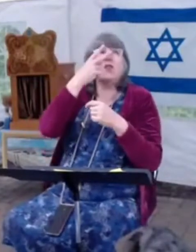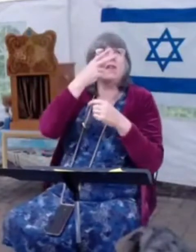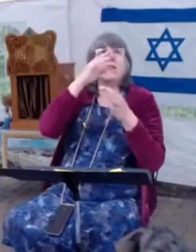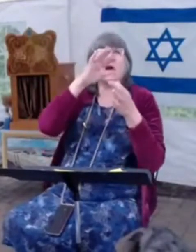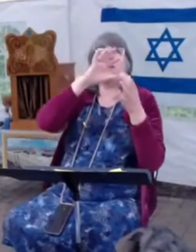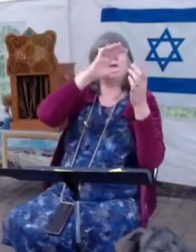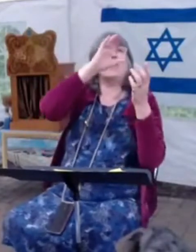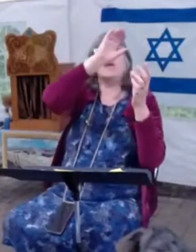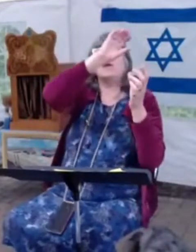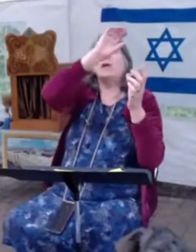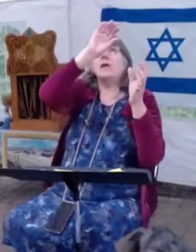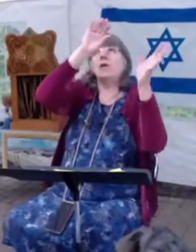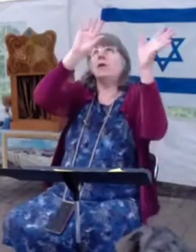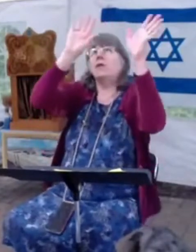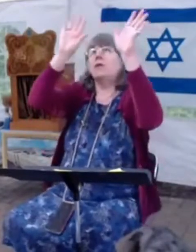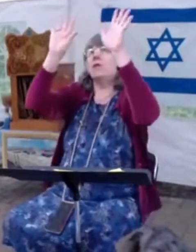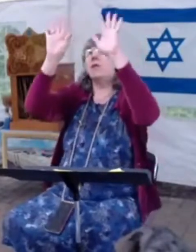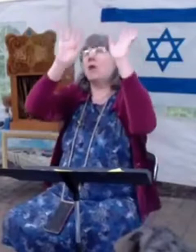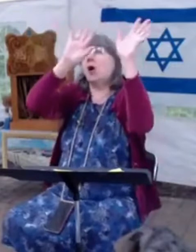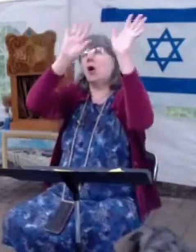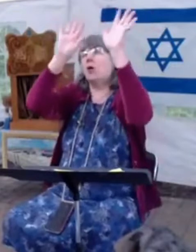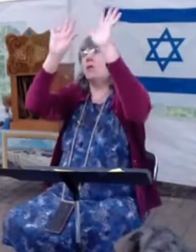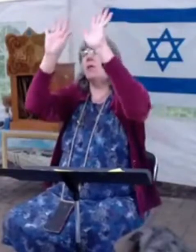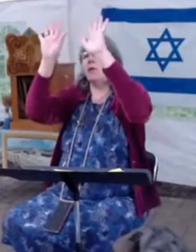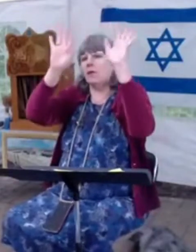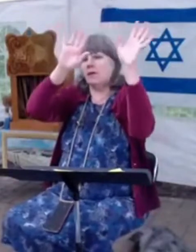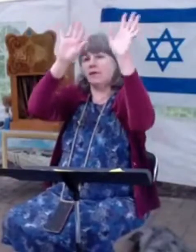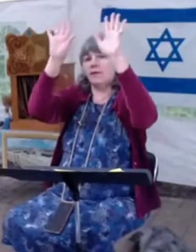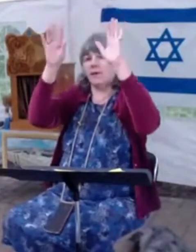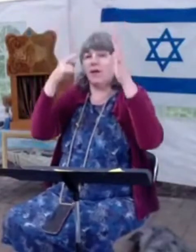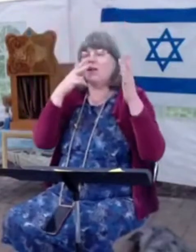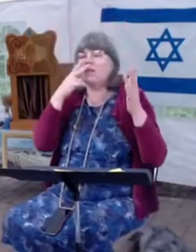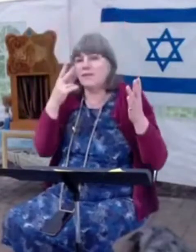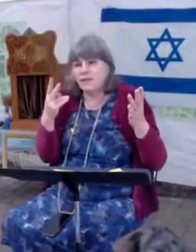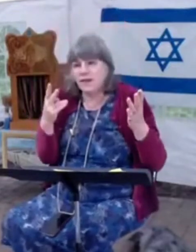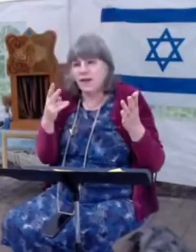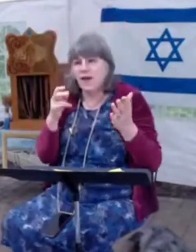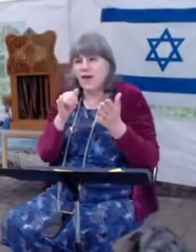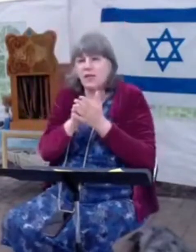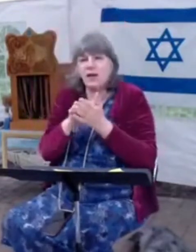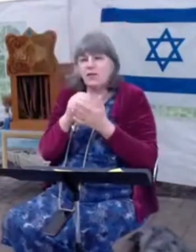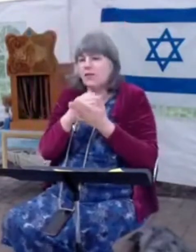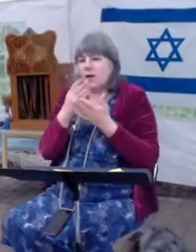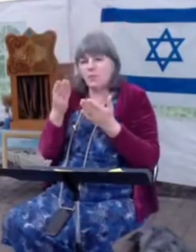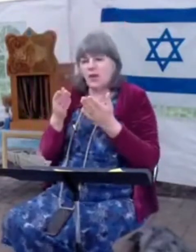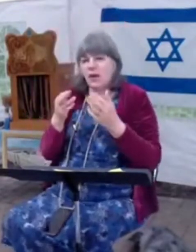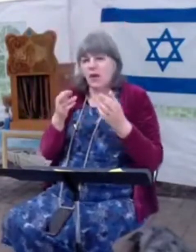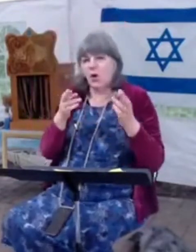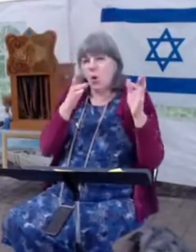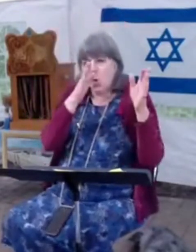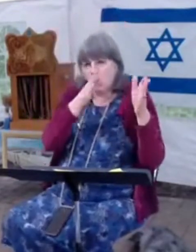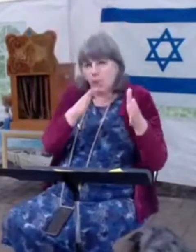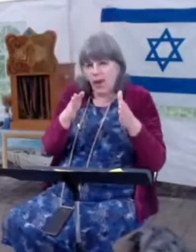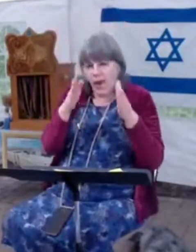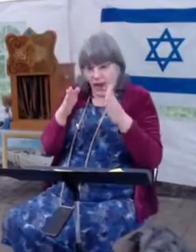the irregular phenomena that were visible both at land and sea, as well as those that happen in the sun, moon, and all the heavenly bodies.